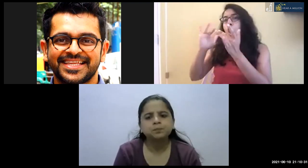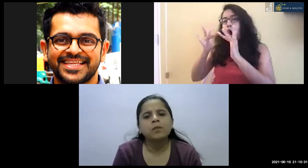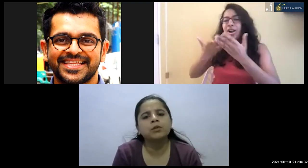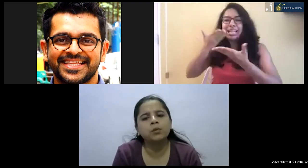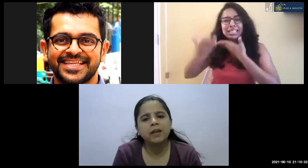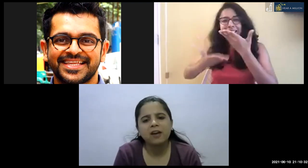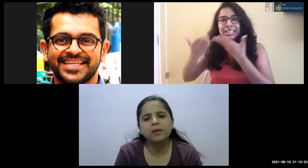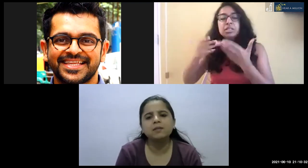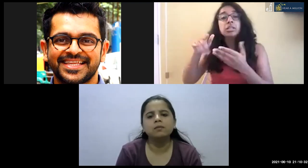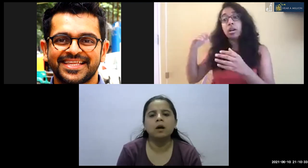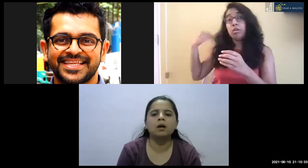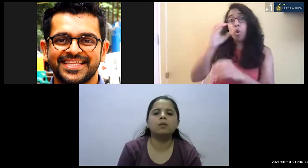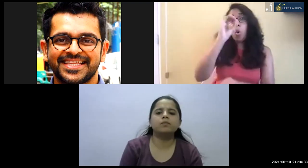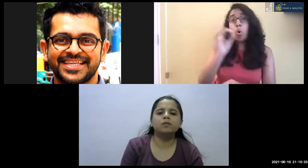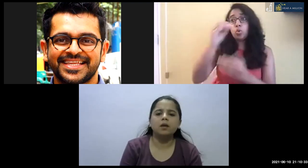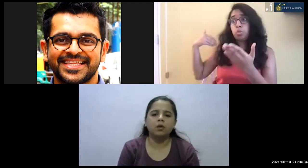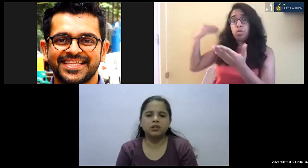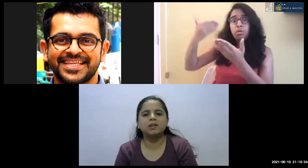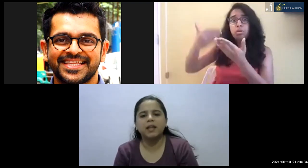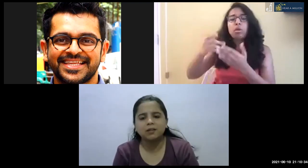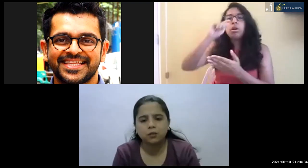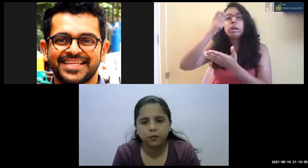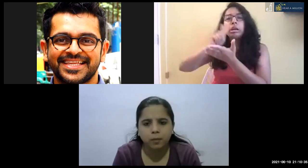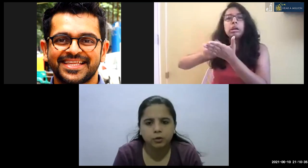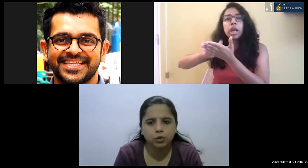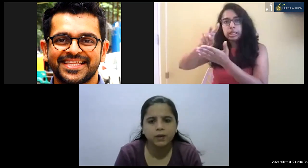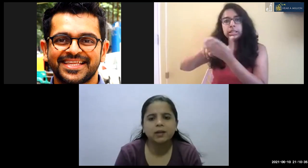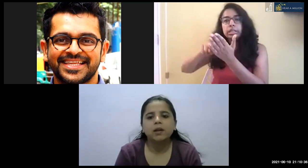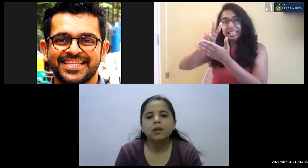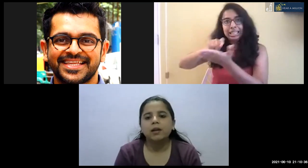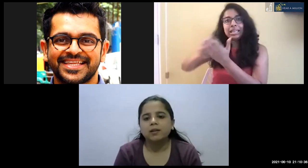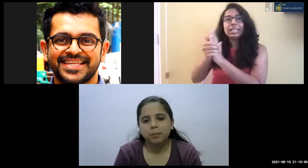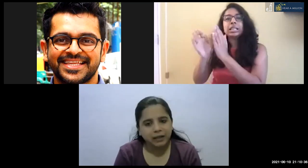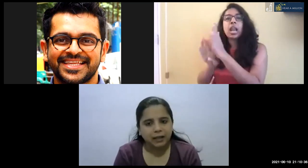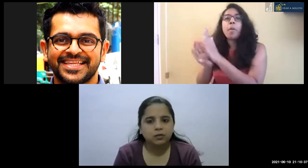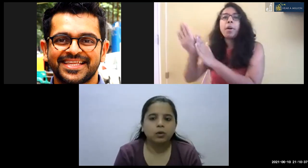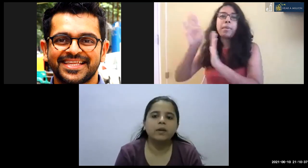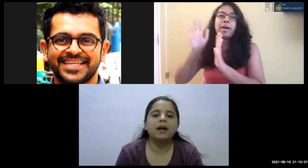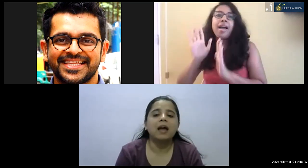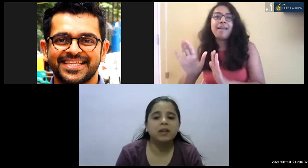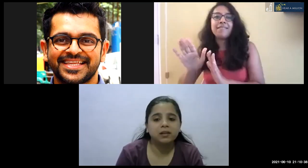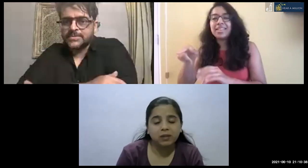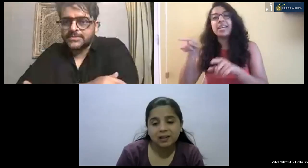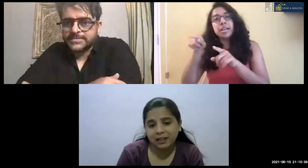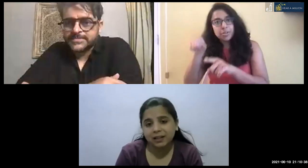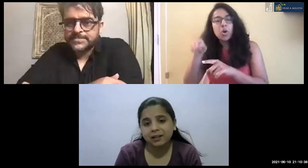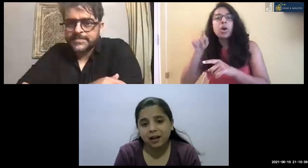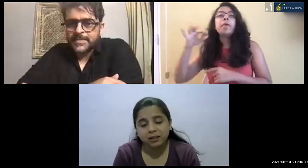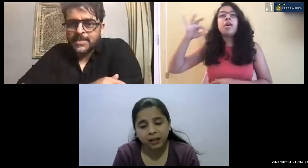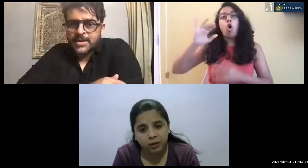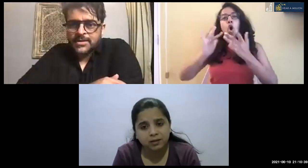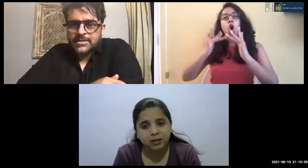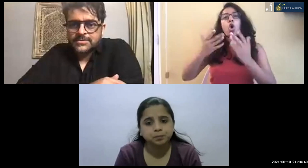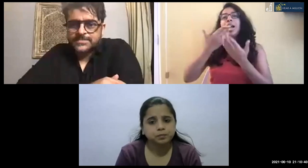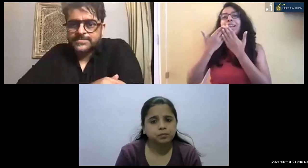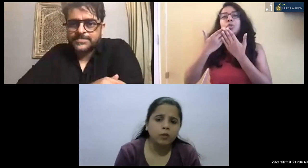schools? So, we have been watching the thing. So, from October beginning, so we see that